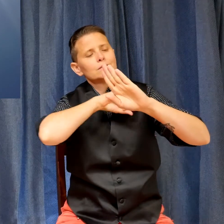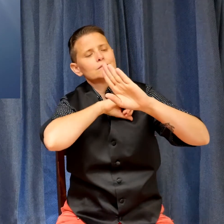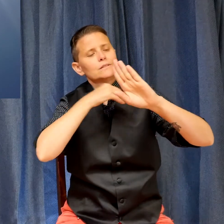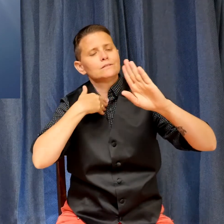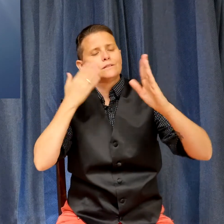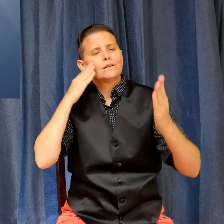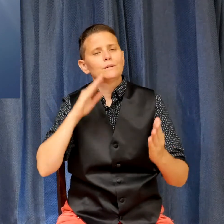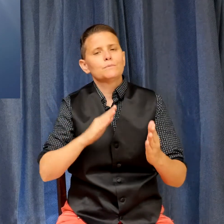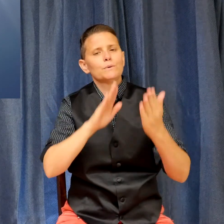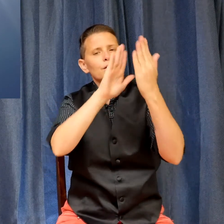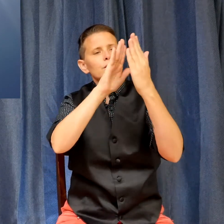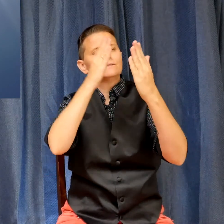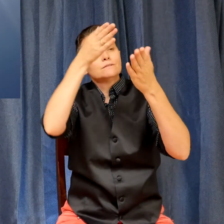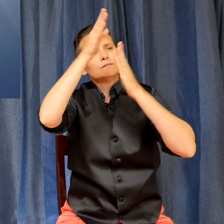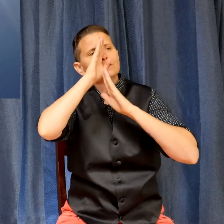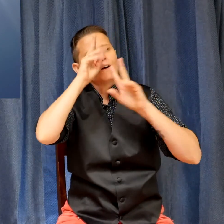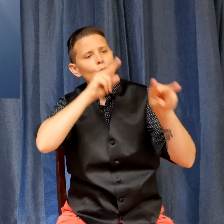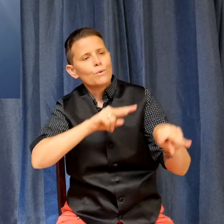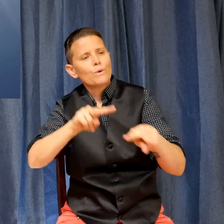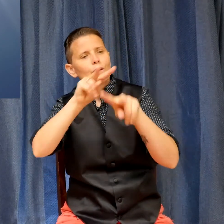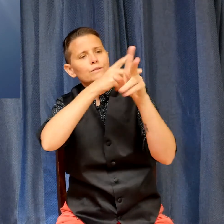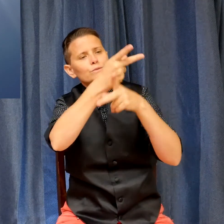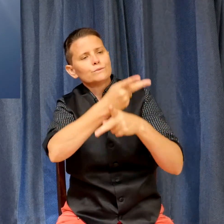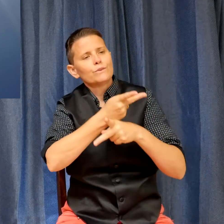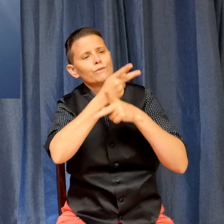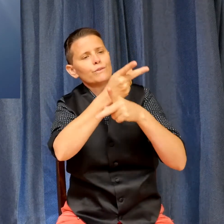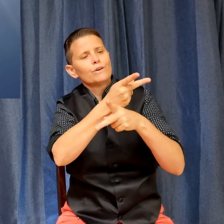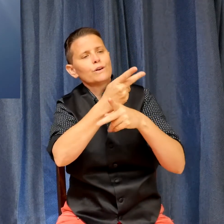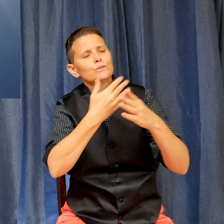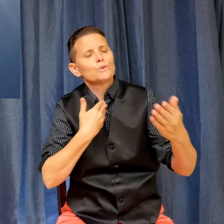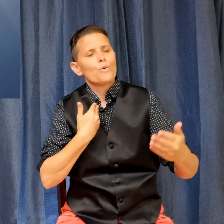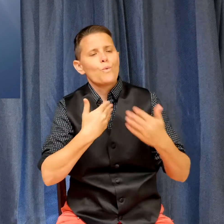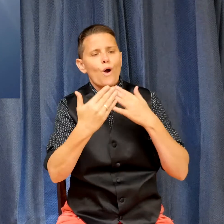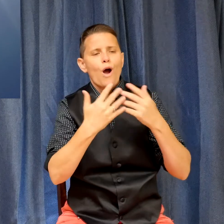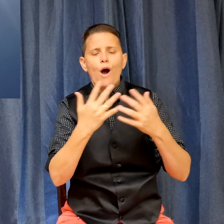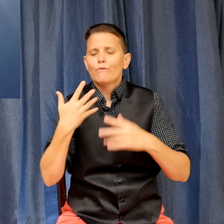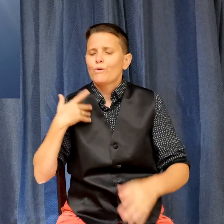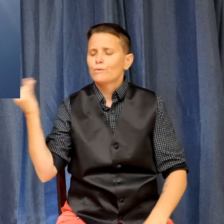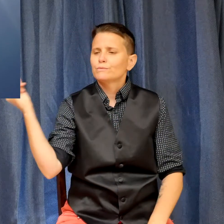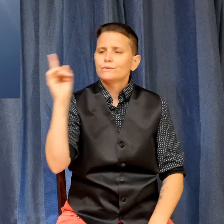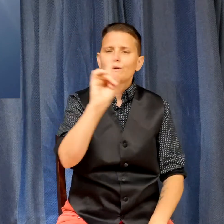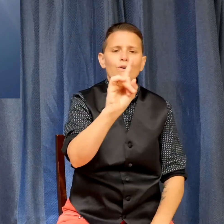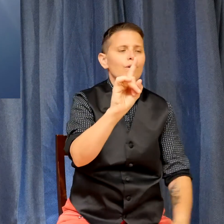The presence of God watches over us. Wherever